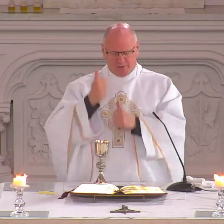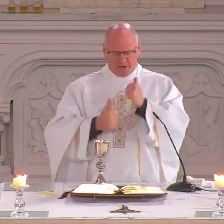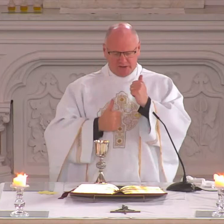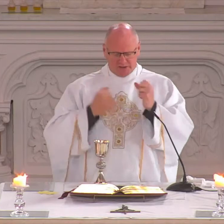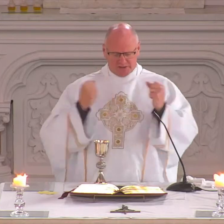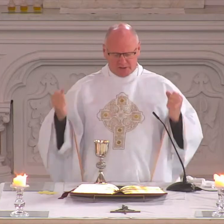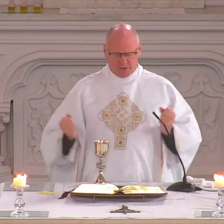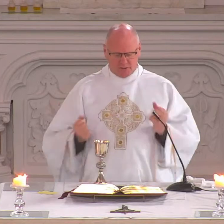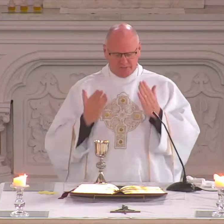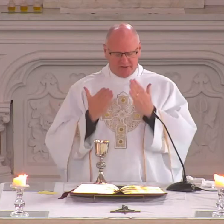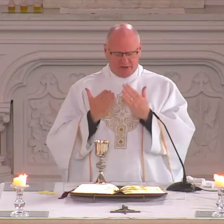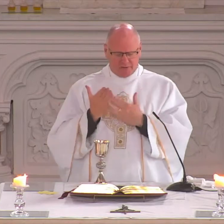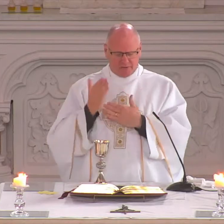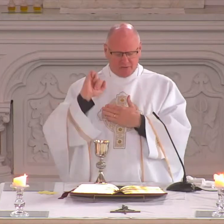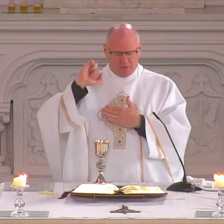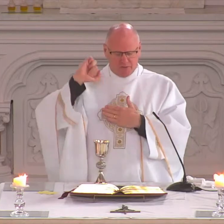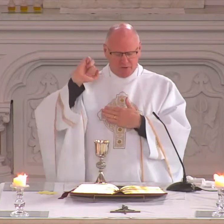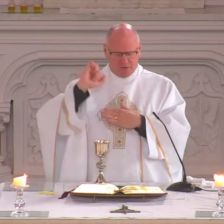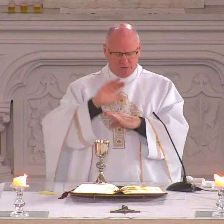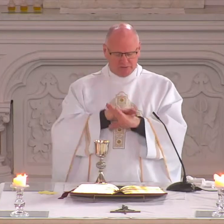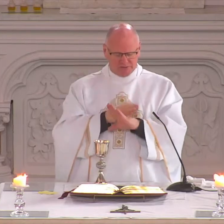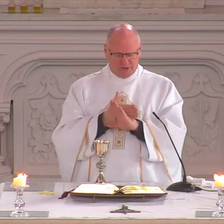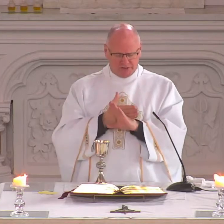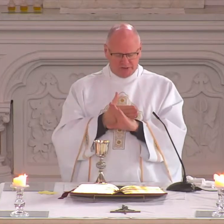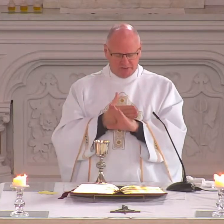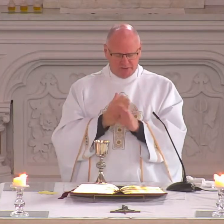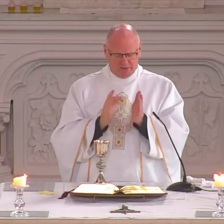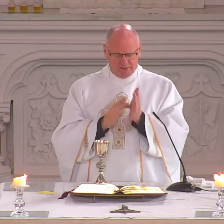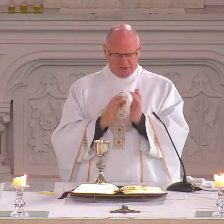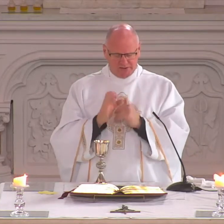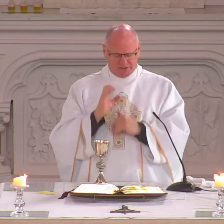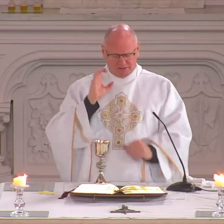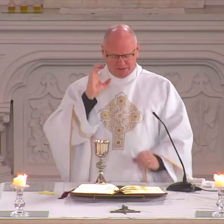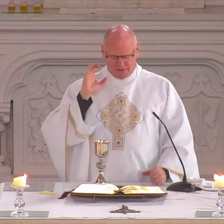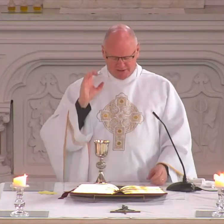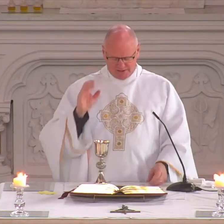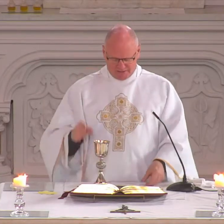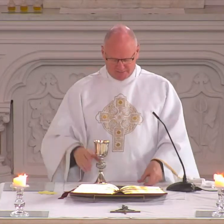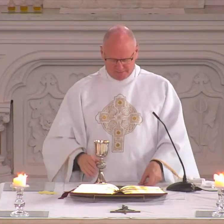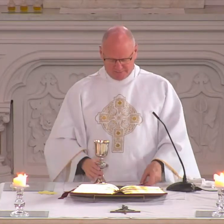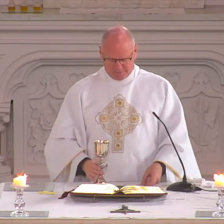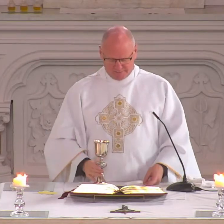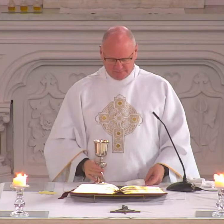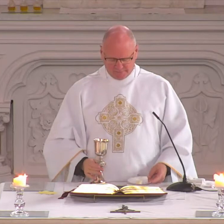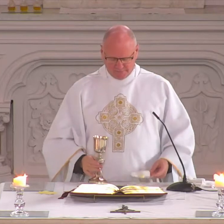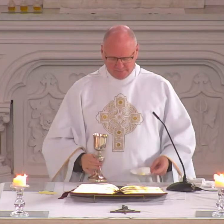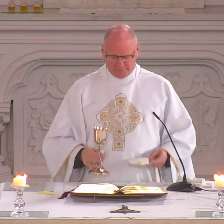and may praise and glorify you through your Son, Jesus Christ.